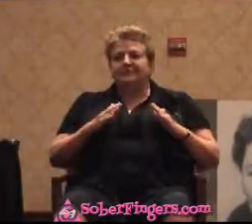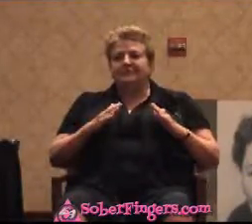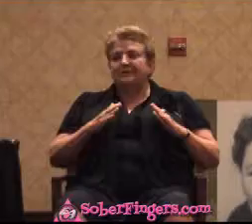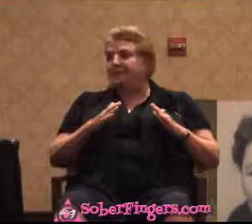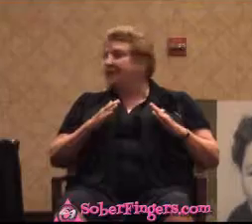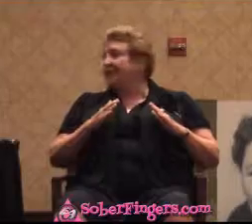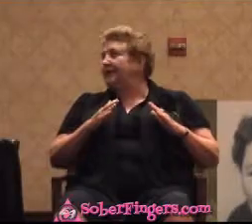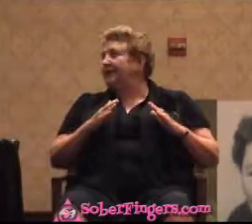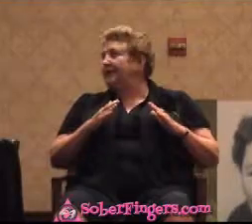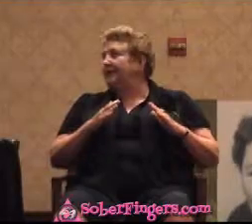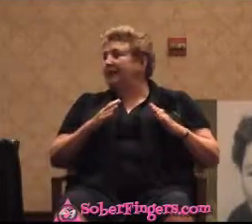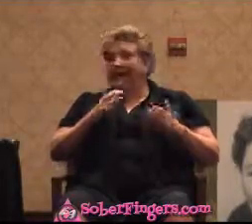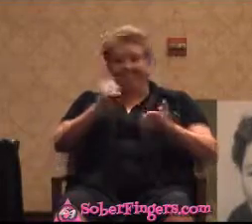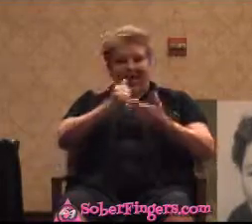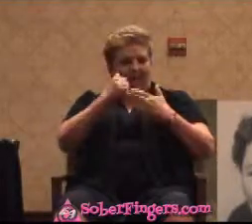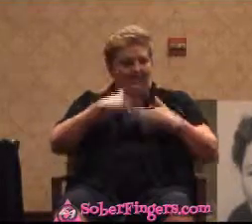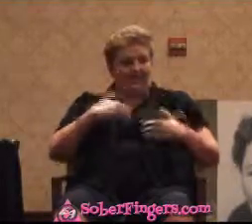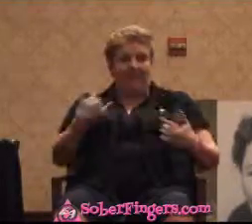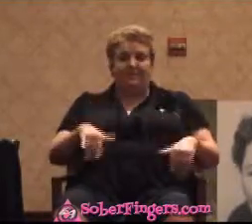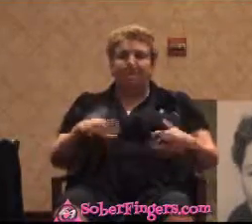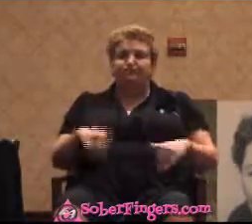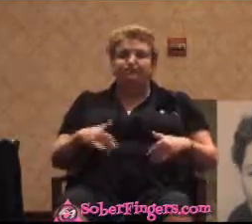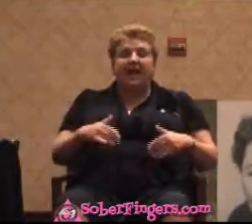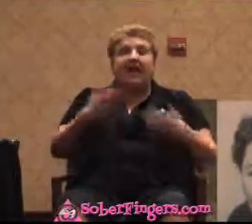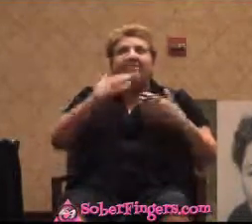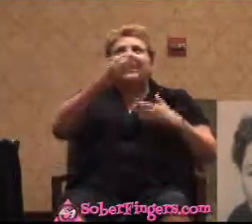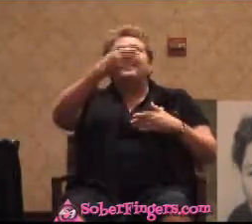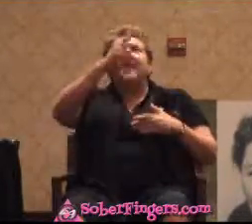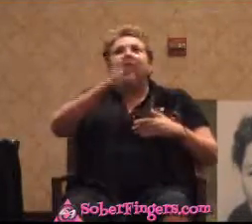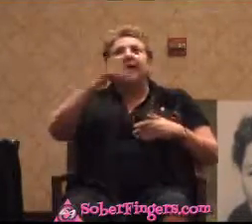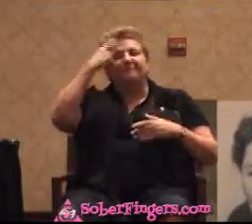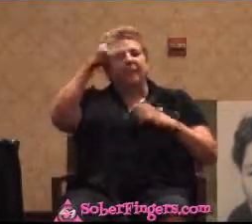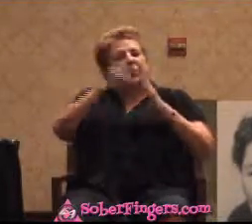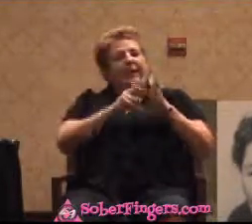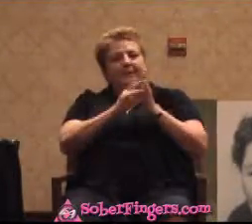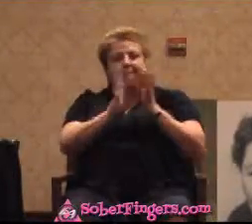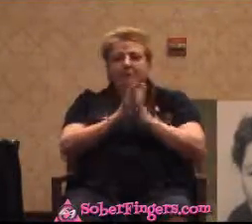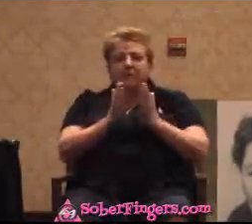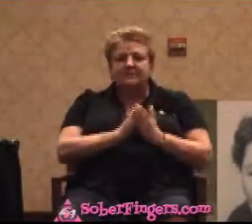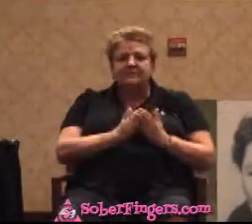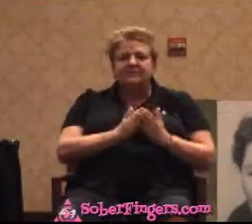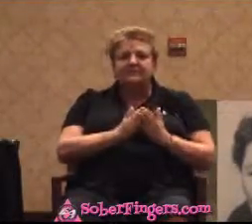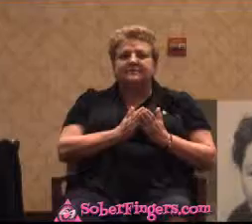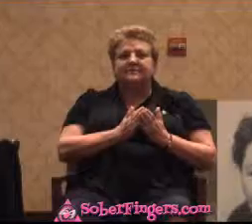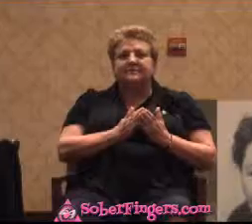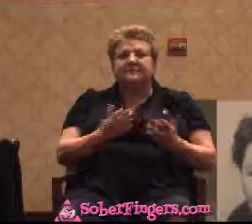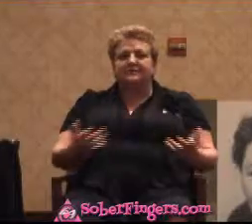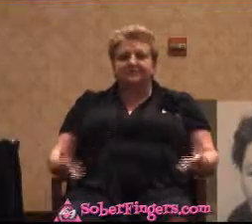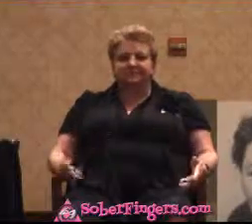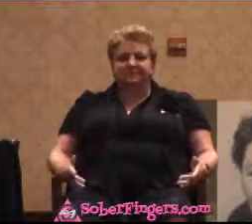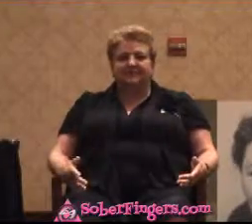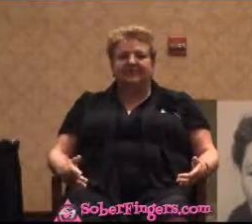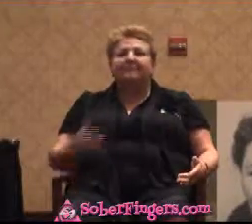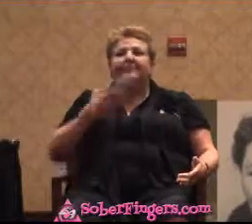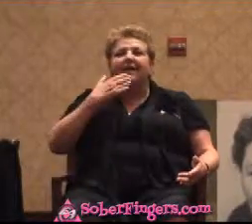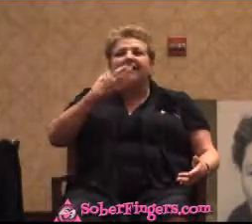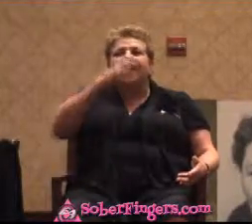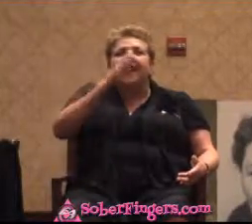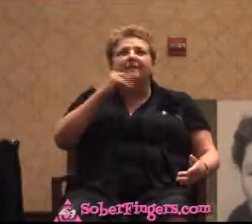and they helped me, man. And thank God for the reading books, the textbook meetings. Thank God for the 5:30 big book